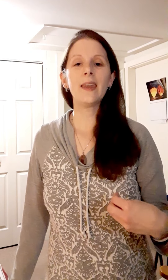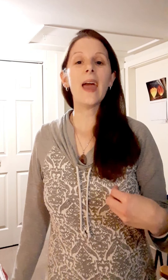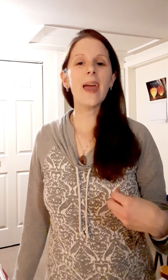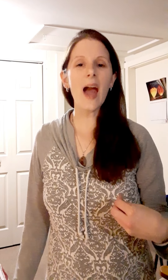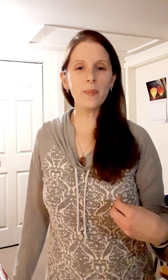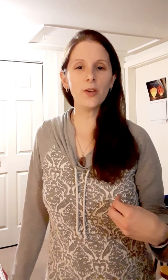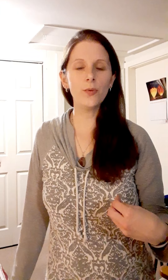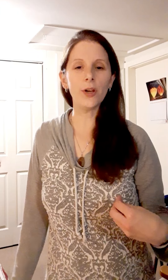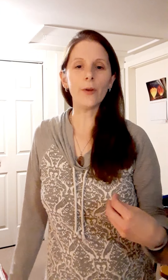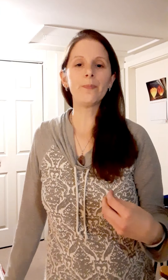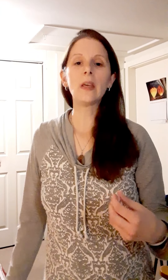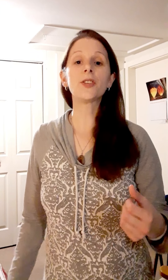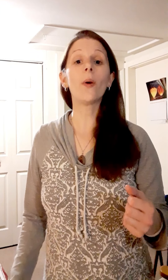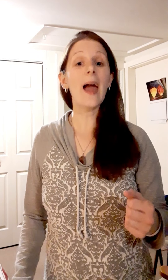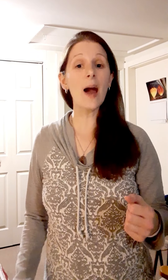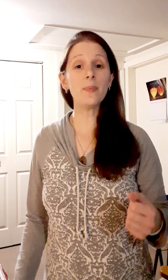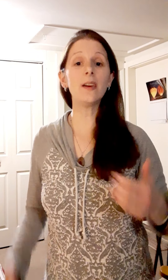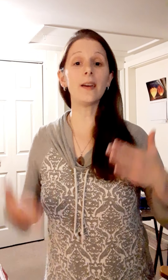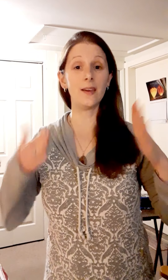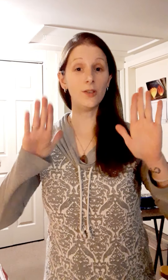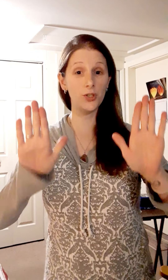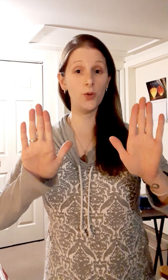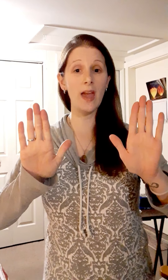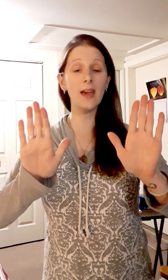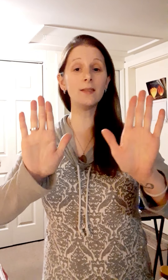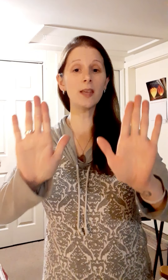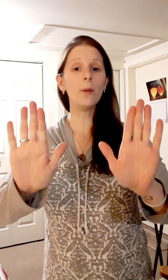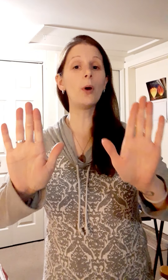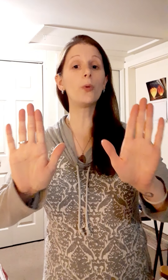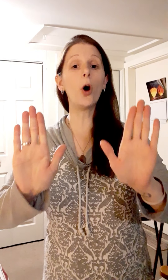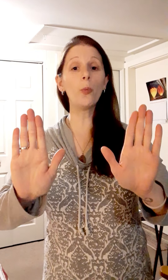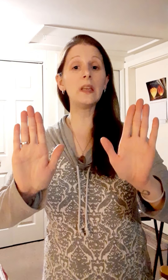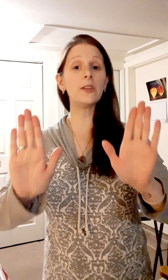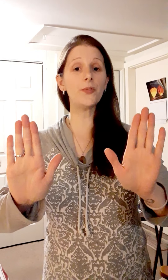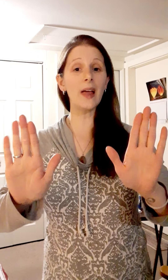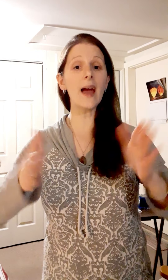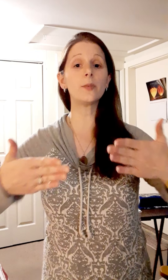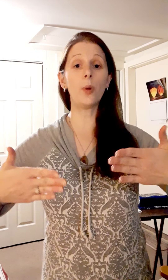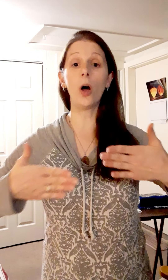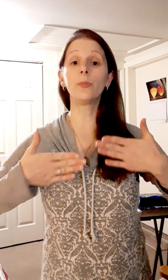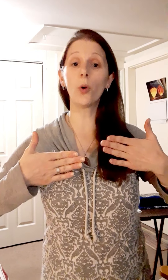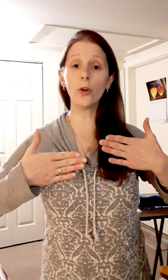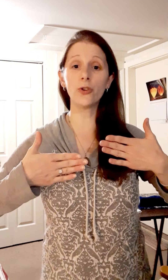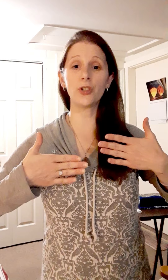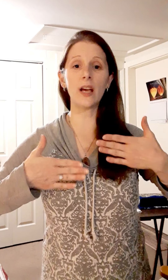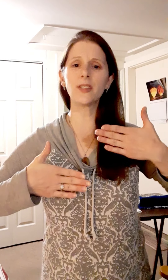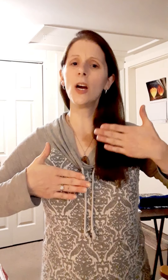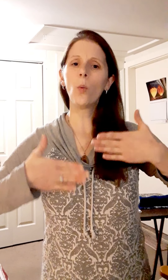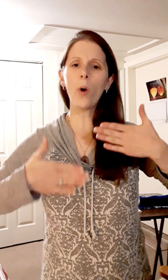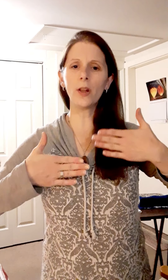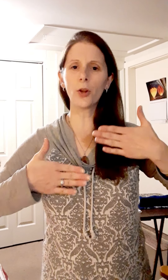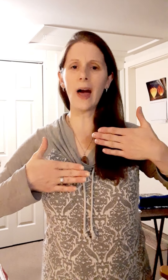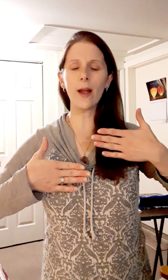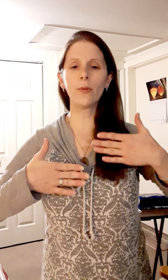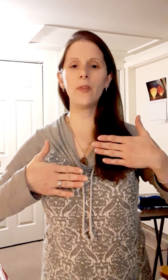a Happy New Year. So happy, again, 2 hands, both open and flat, palm towards your chest, one a little higher than the